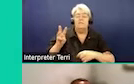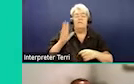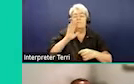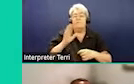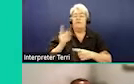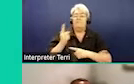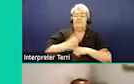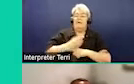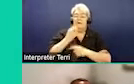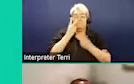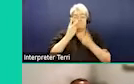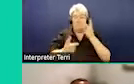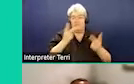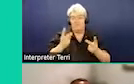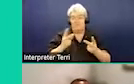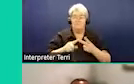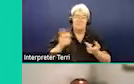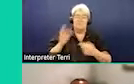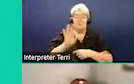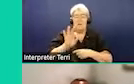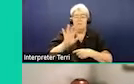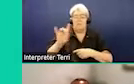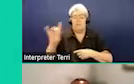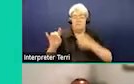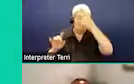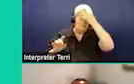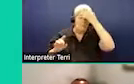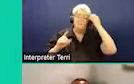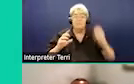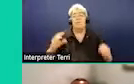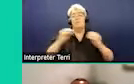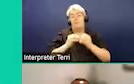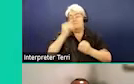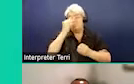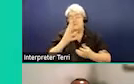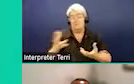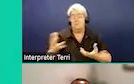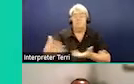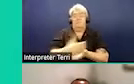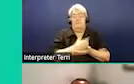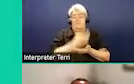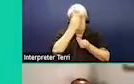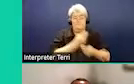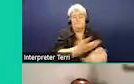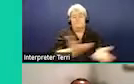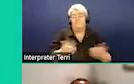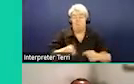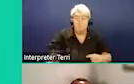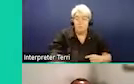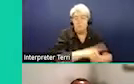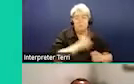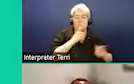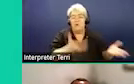of visibility around 988. We'll make sure we get more of that information out to this crowd for ways that you can try to lift